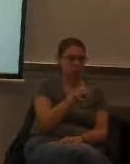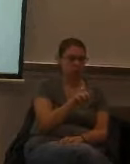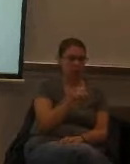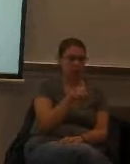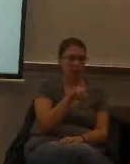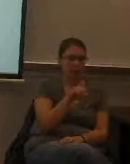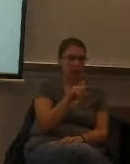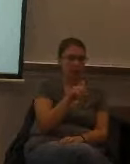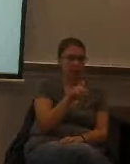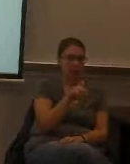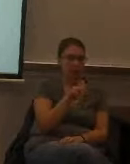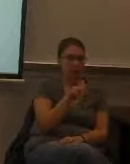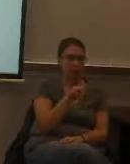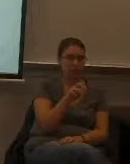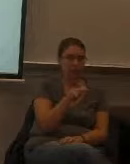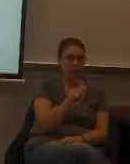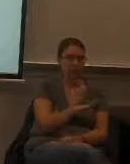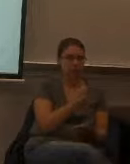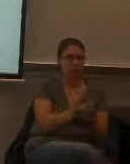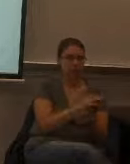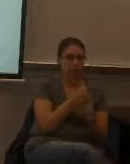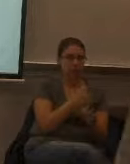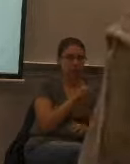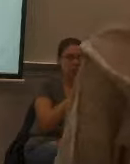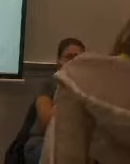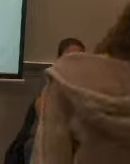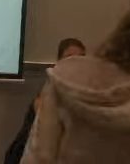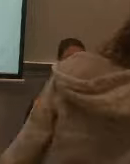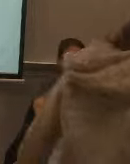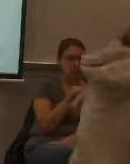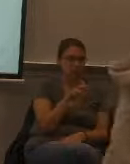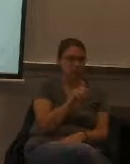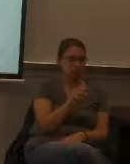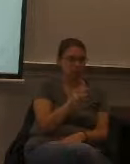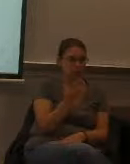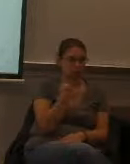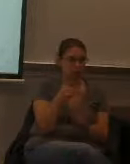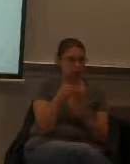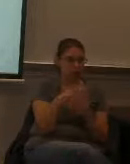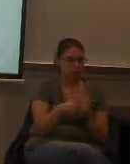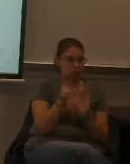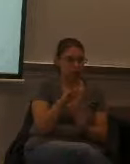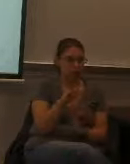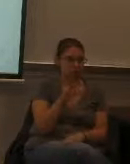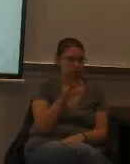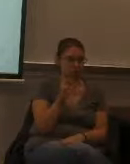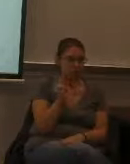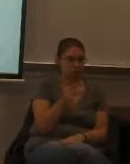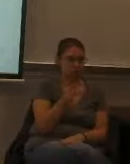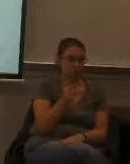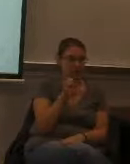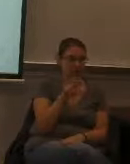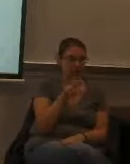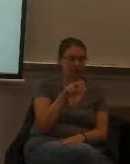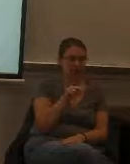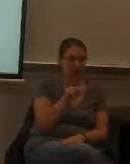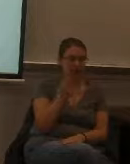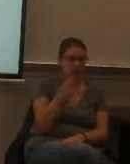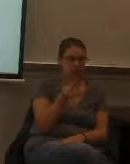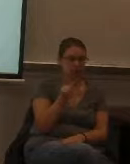paper that was in Ecology. And Raymond Lindeman was a student of G. Evelyn Hutchinson, who